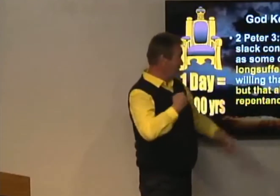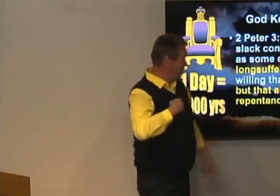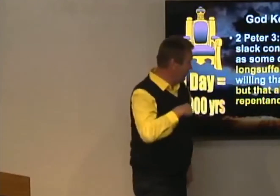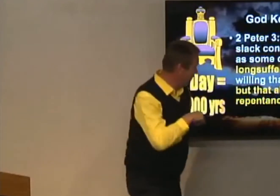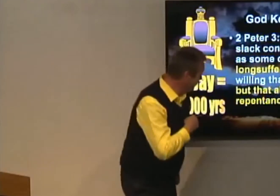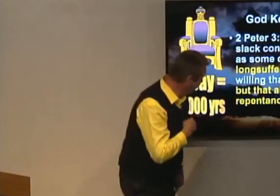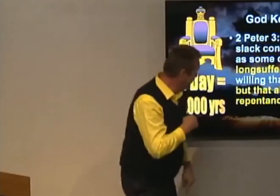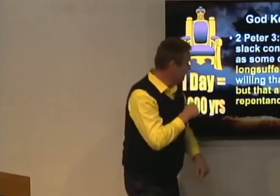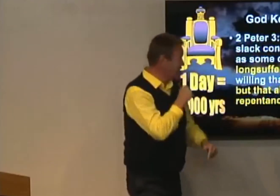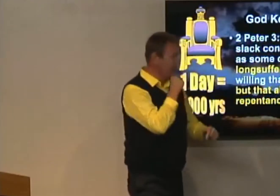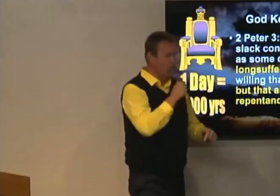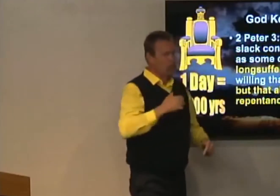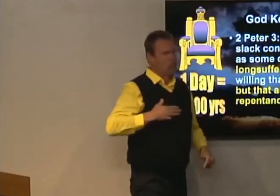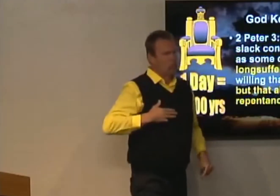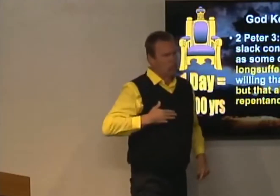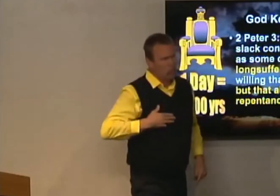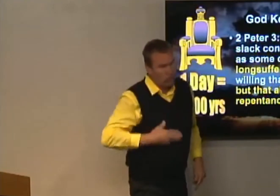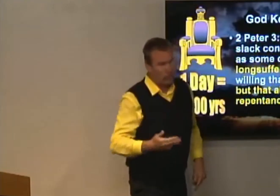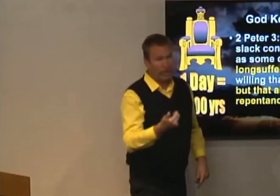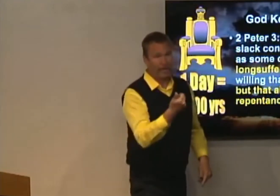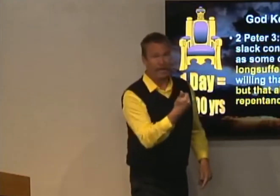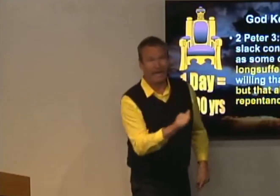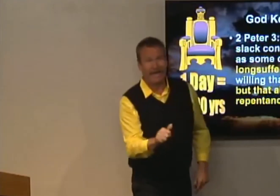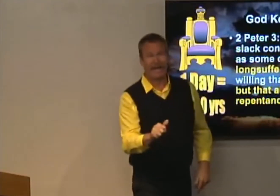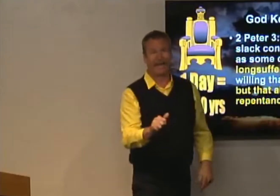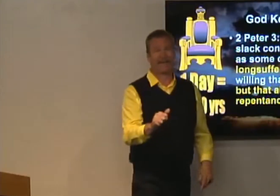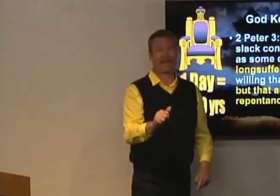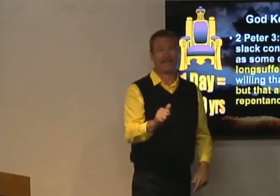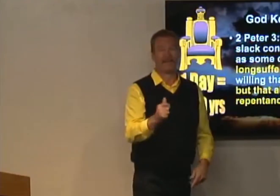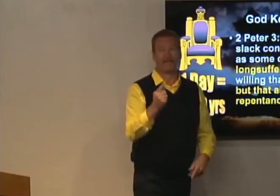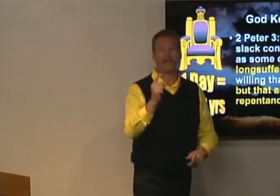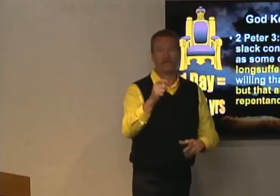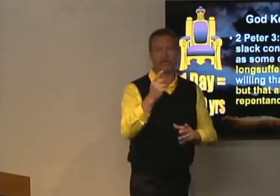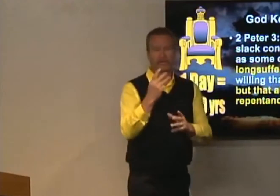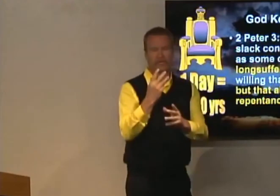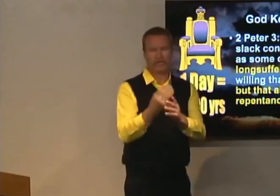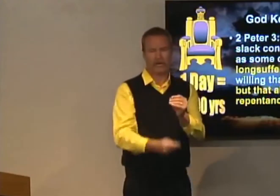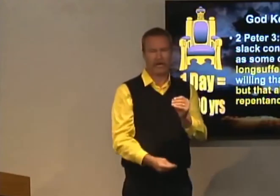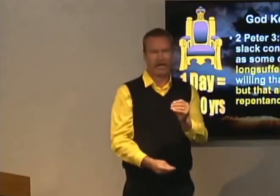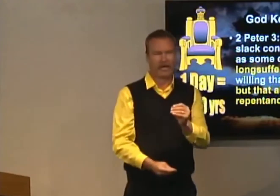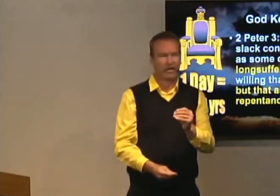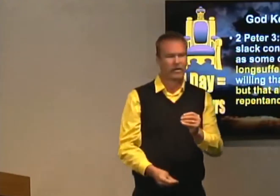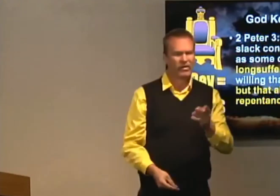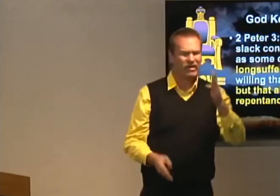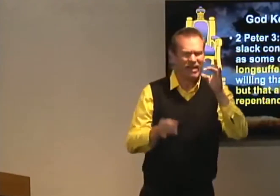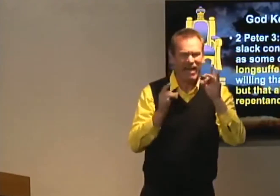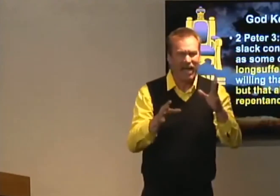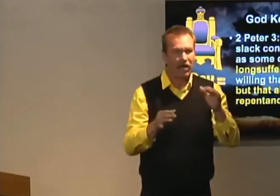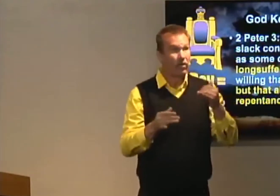He is not willing that any should perish.